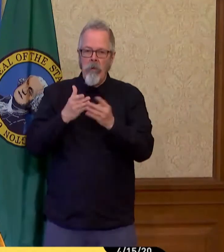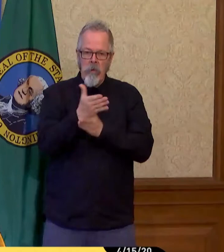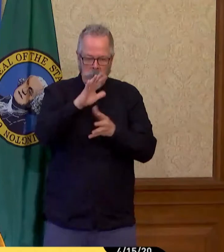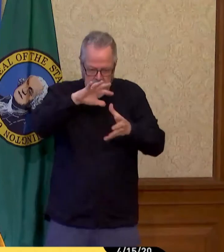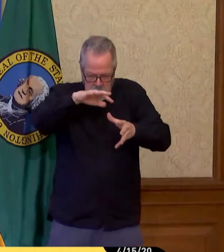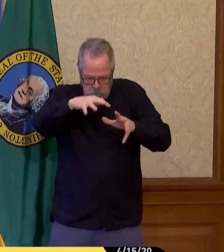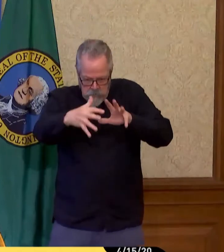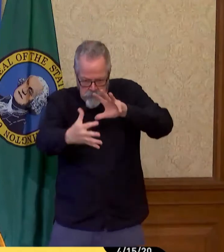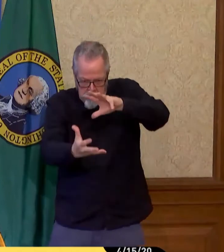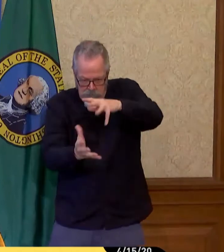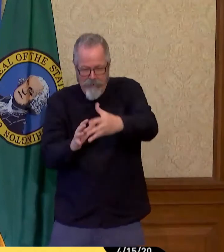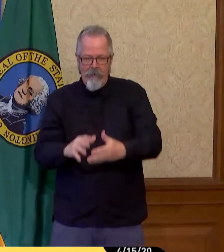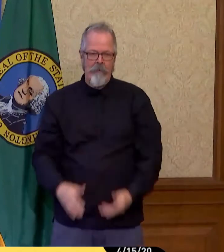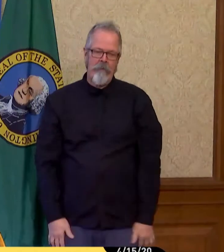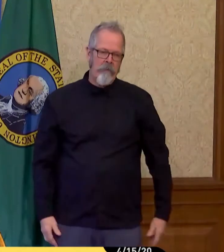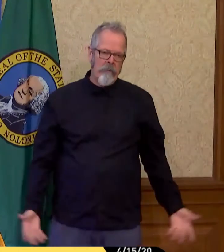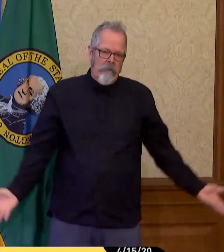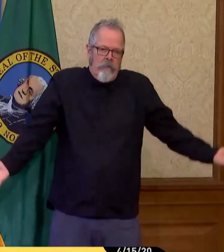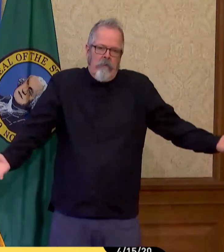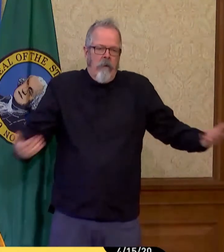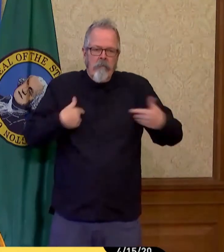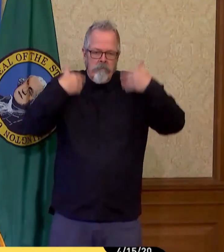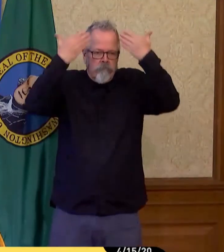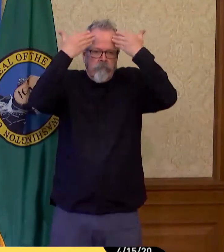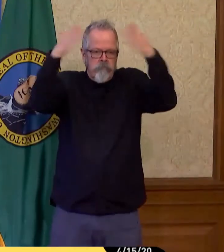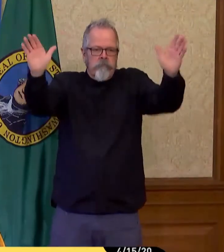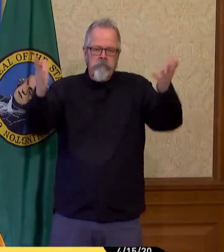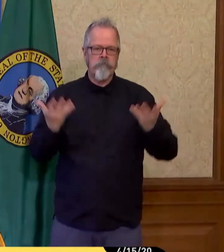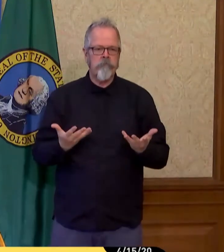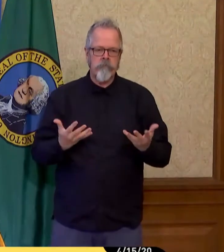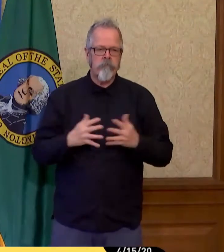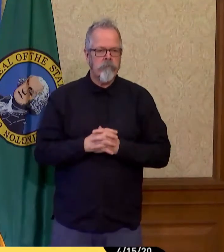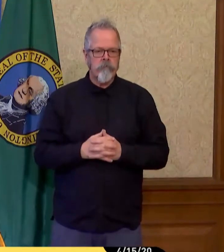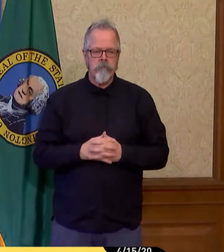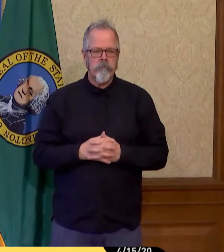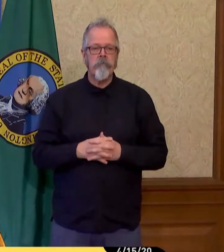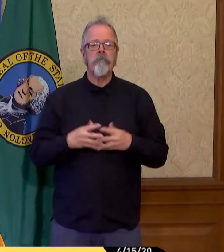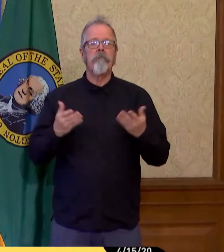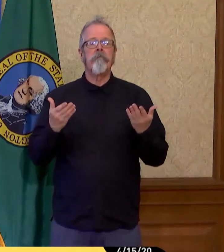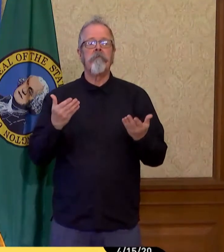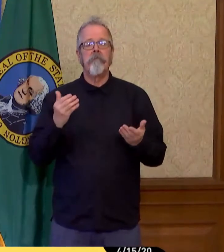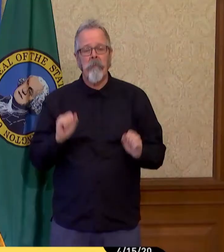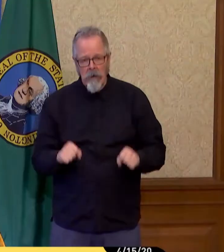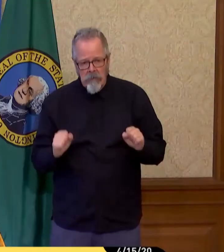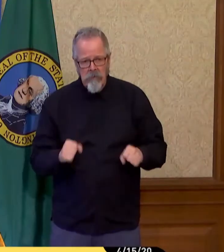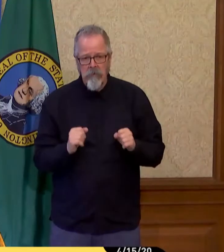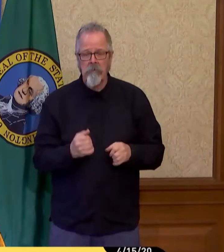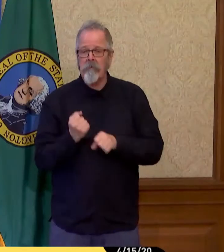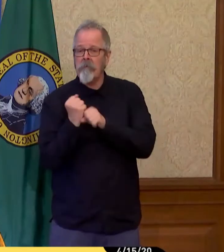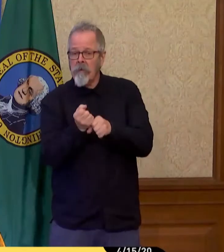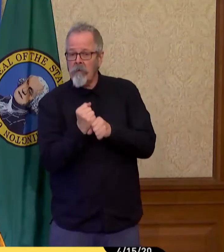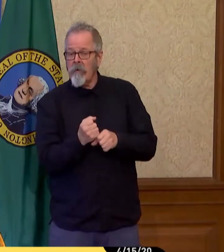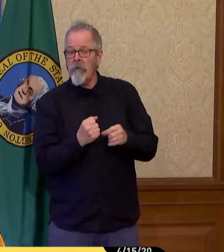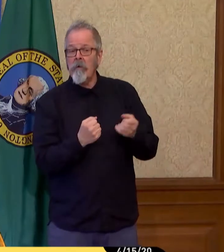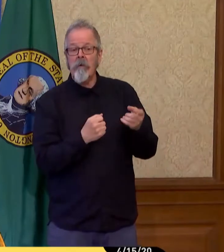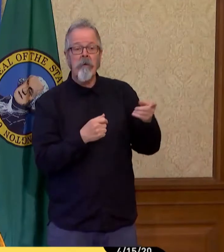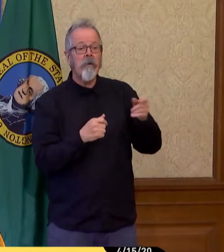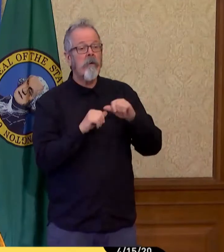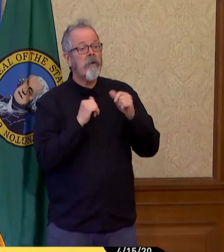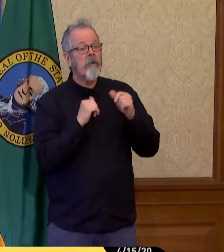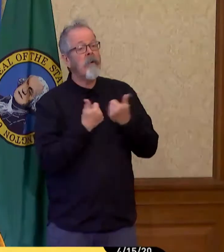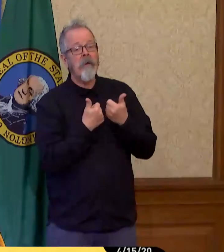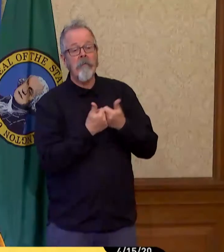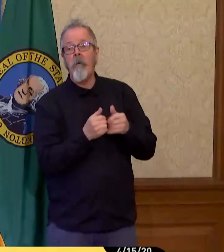I think that's possible. If we do our jobs and bend this curve down, if maybe we catch a little break on the transmission